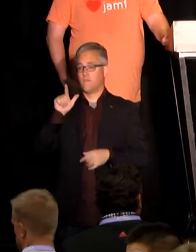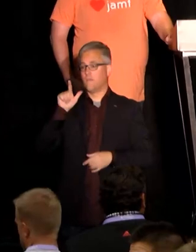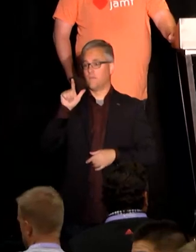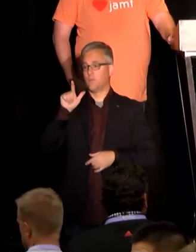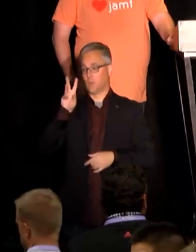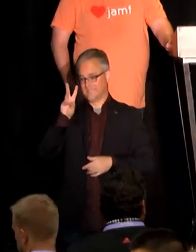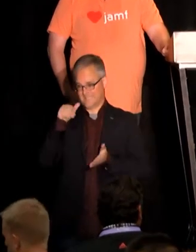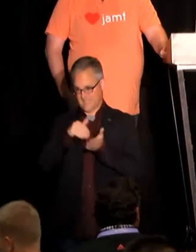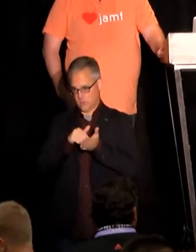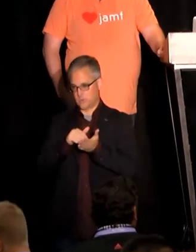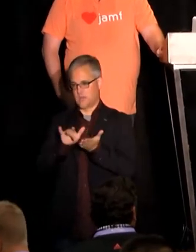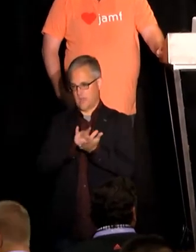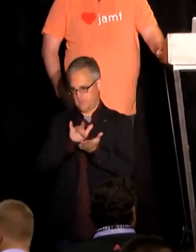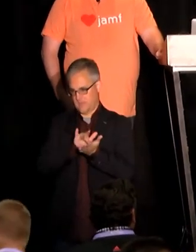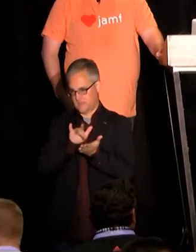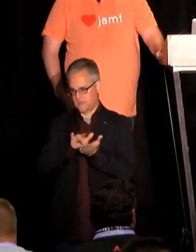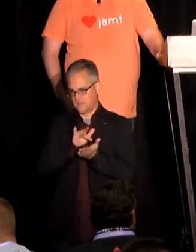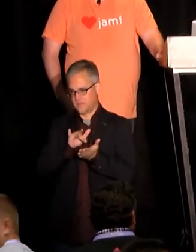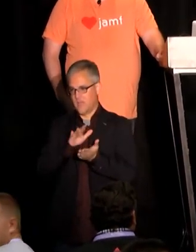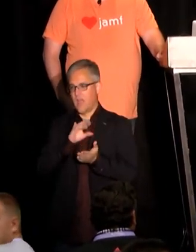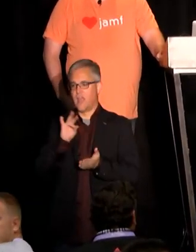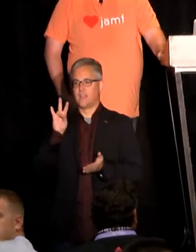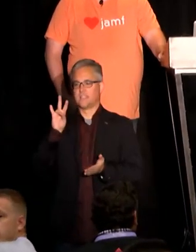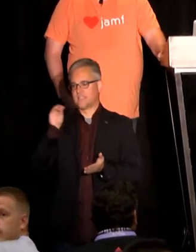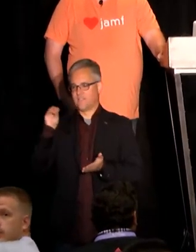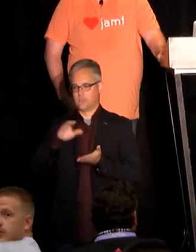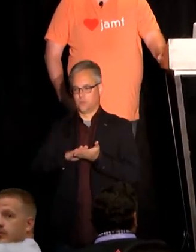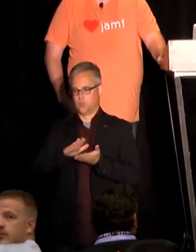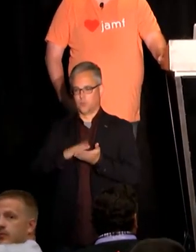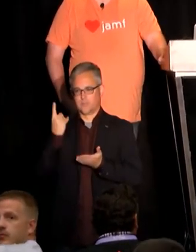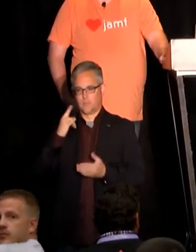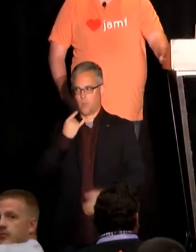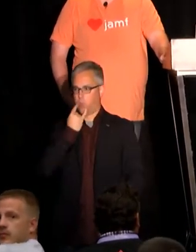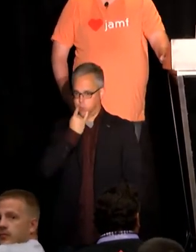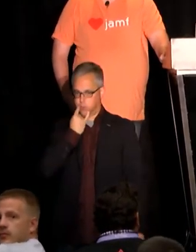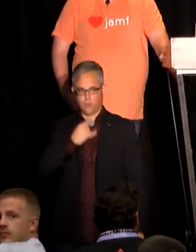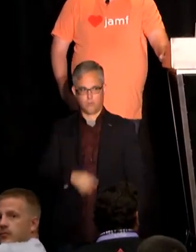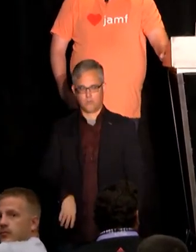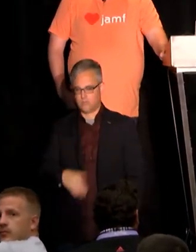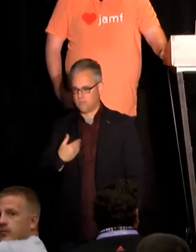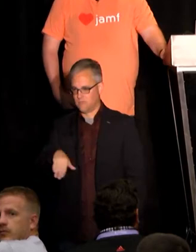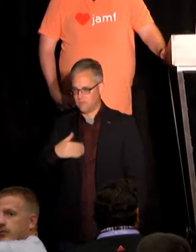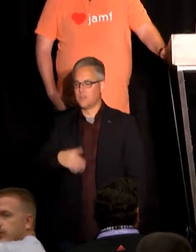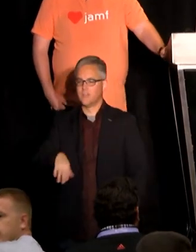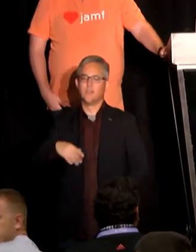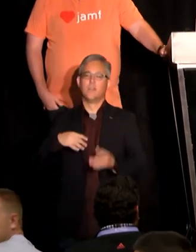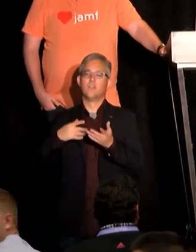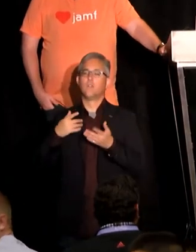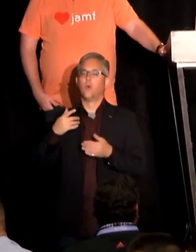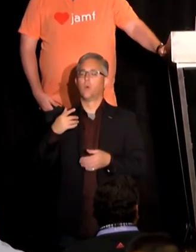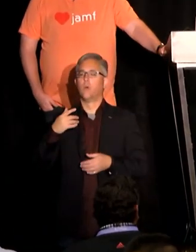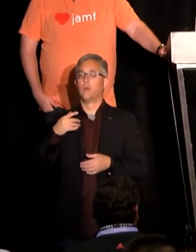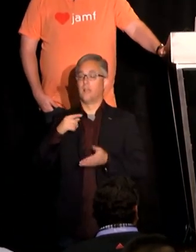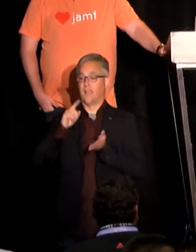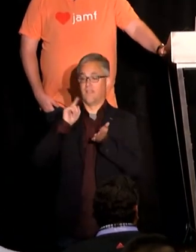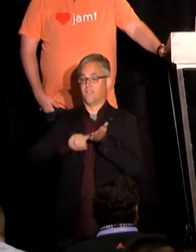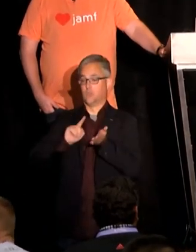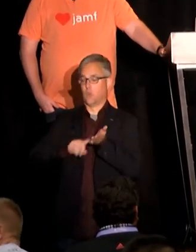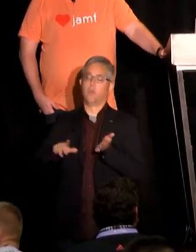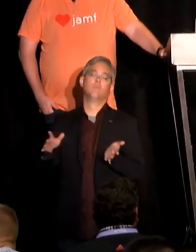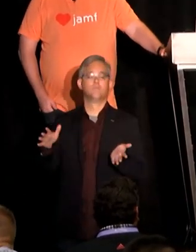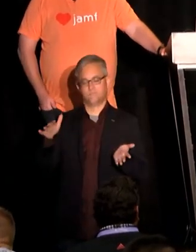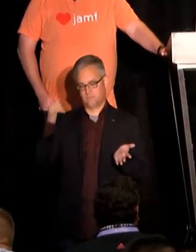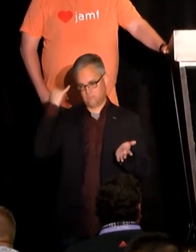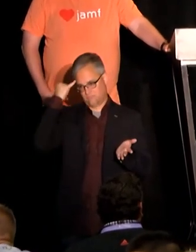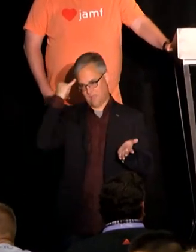26,000 iPads and 70 schools. And so inventory can, as you can assume,